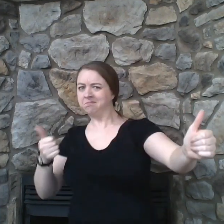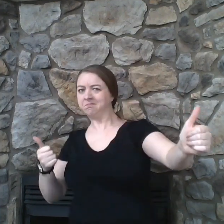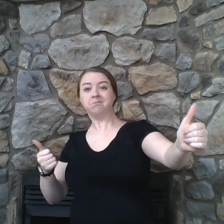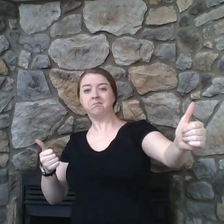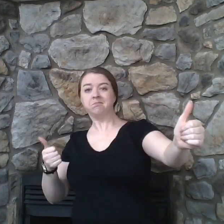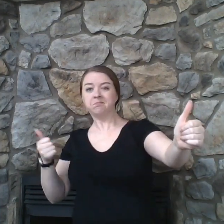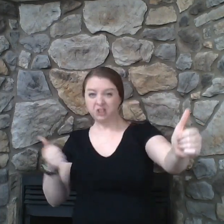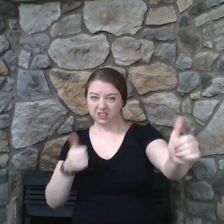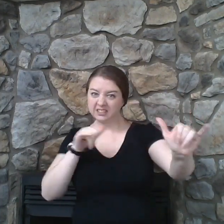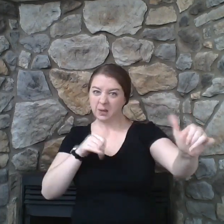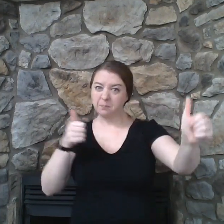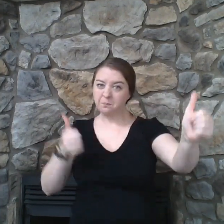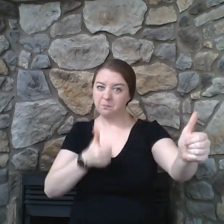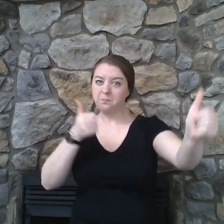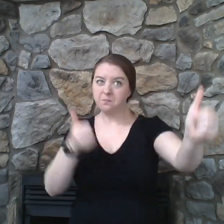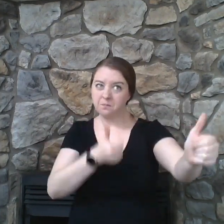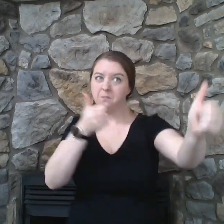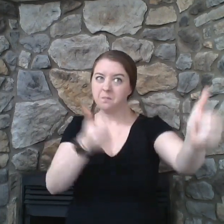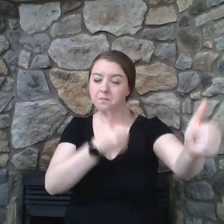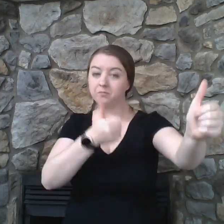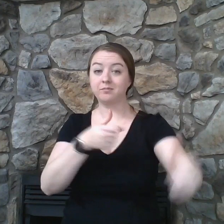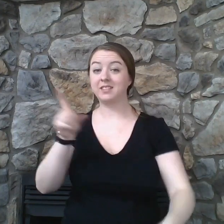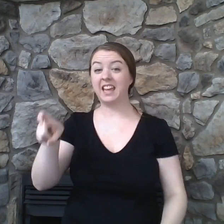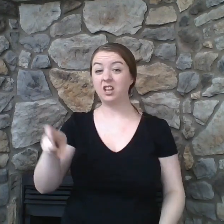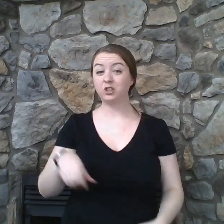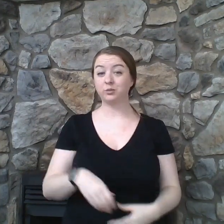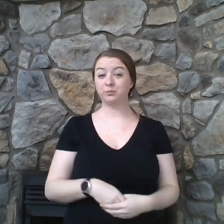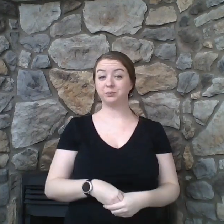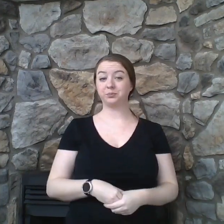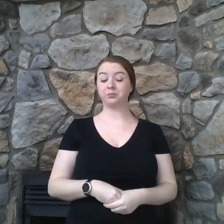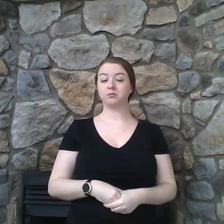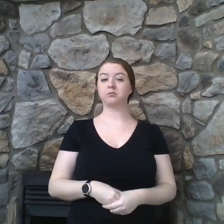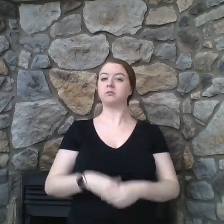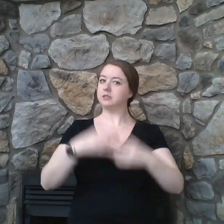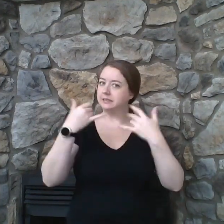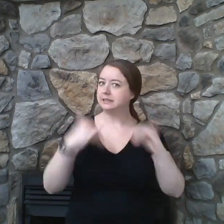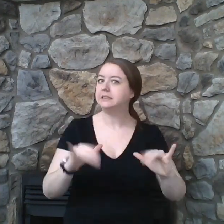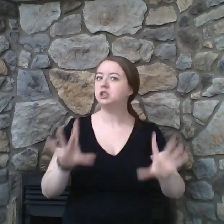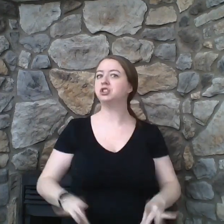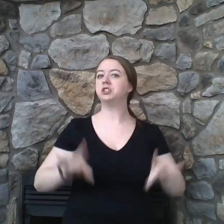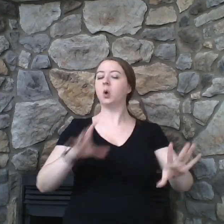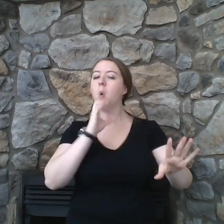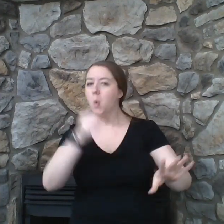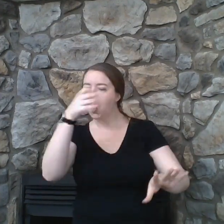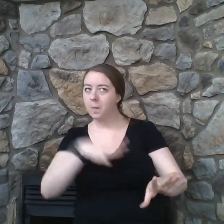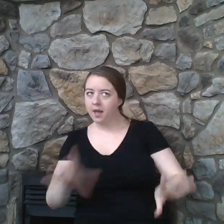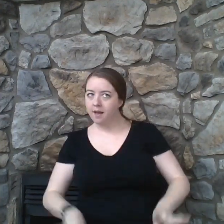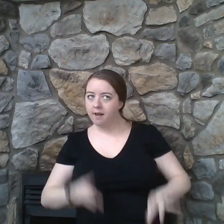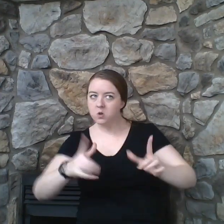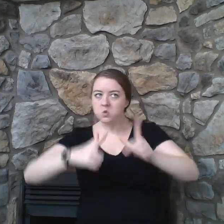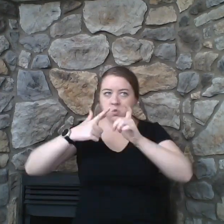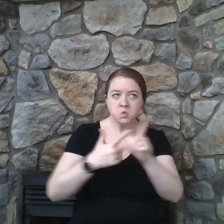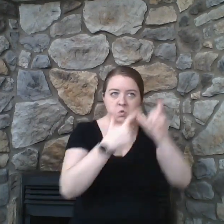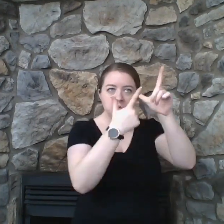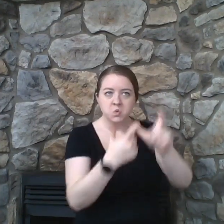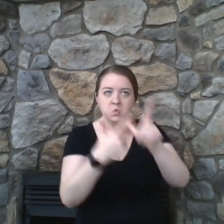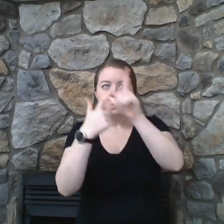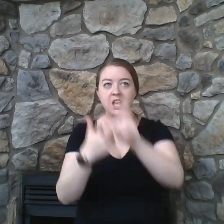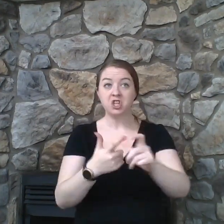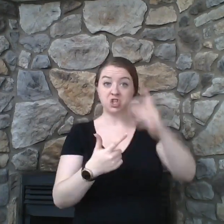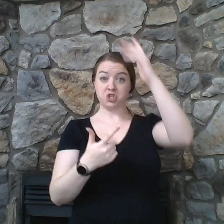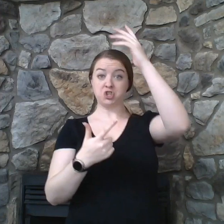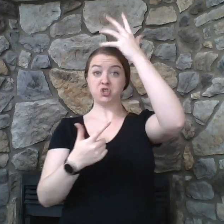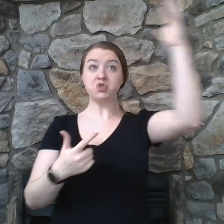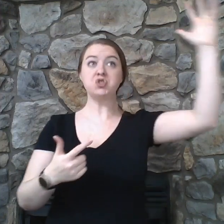farther, ran after Kangaroo. He had to. Still ran Kangaroo, Old Man Kangaroo. He ran